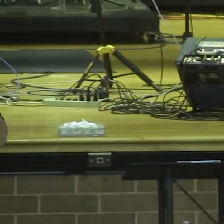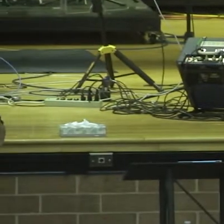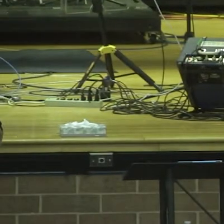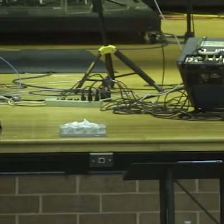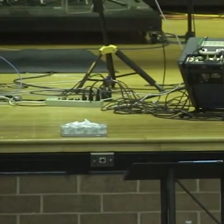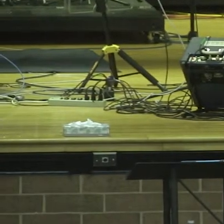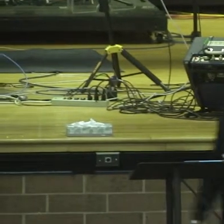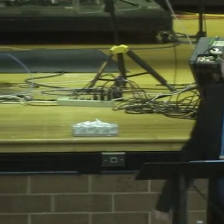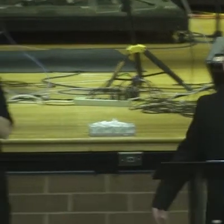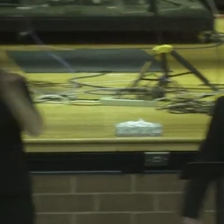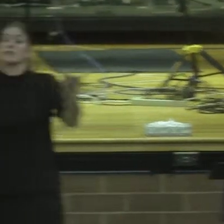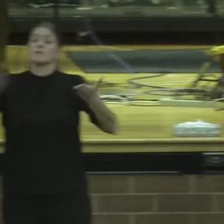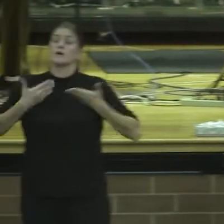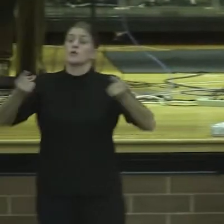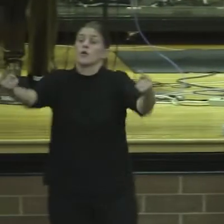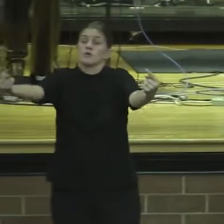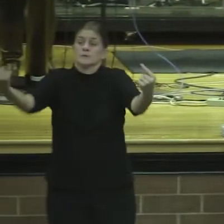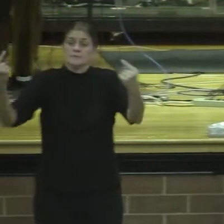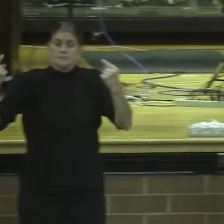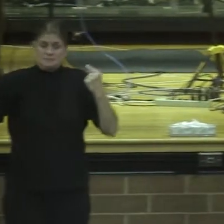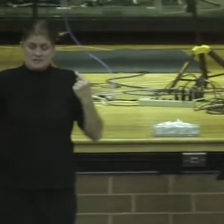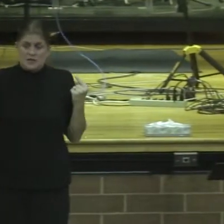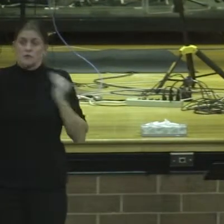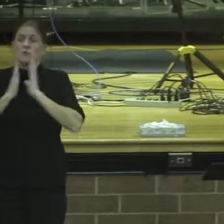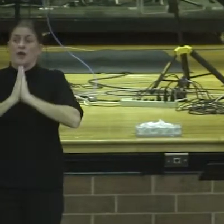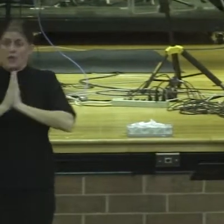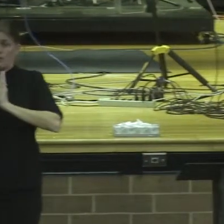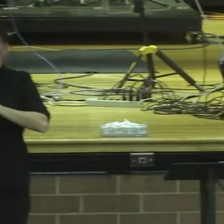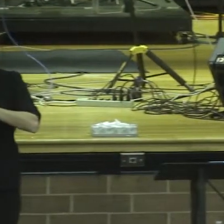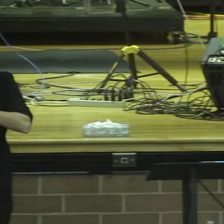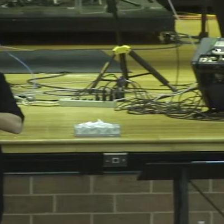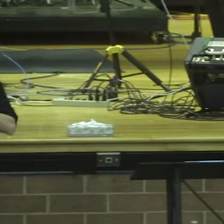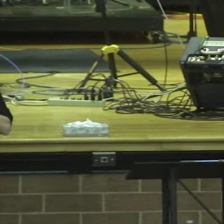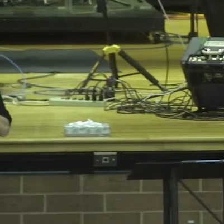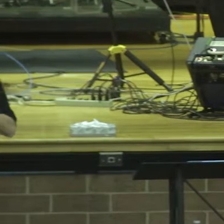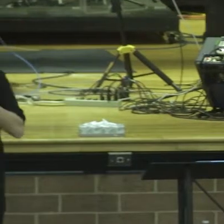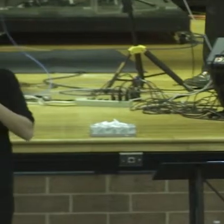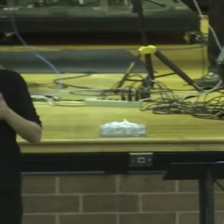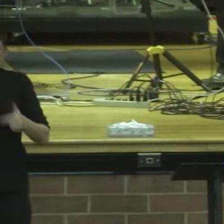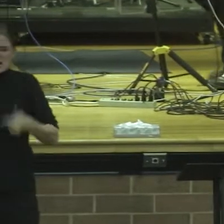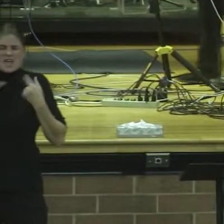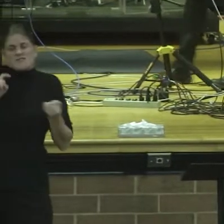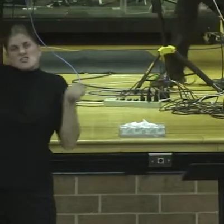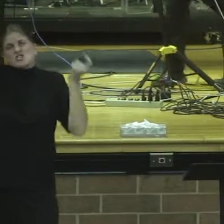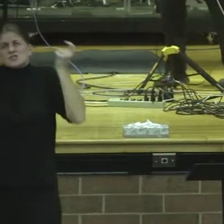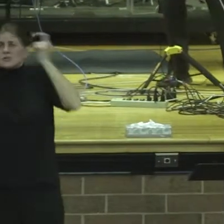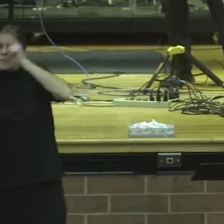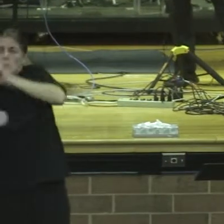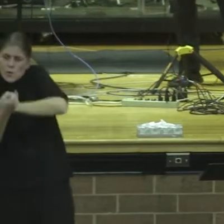So I want to invite you to the altars today to begin a paradigm shift in South Jersey